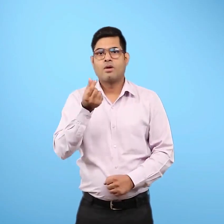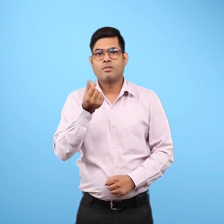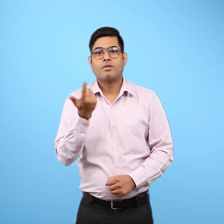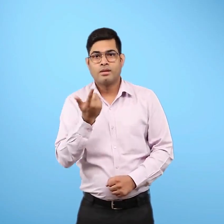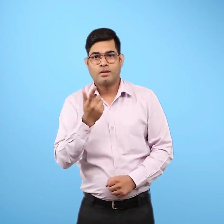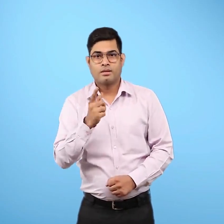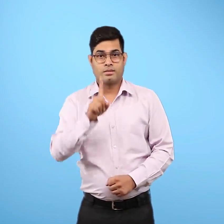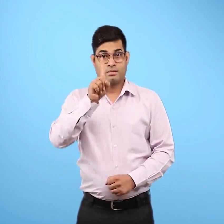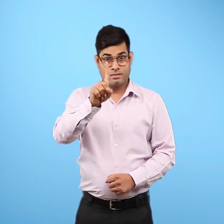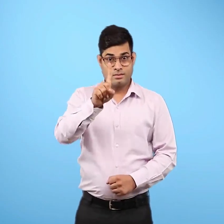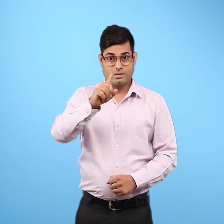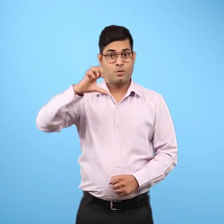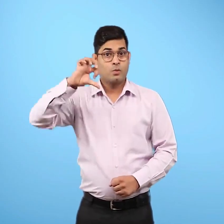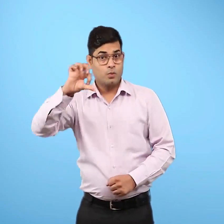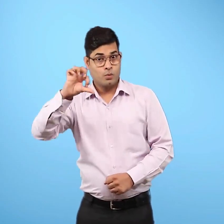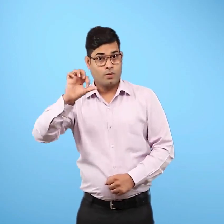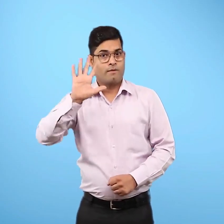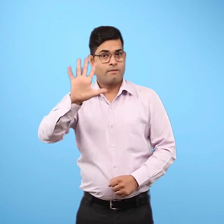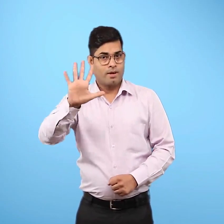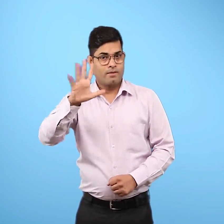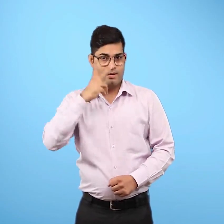Minister, Rs 195.